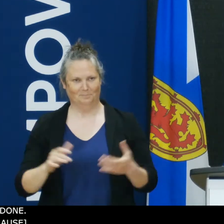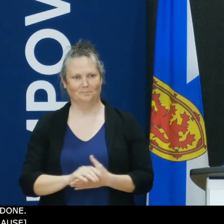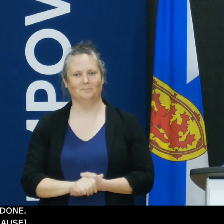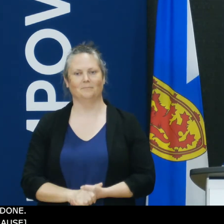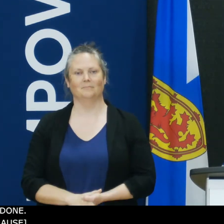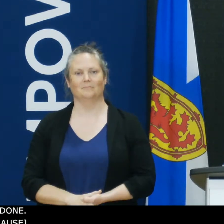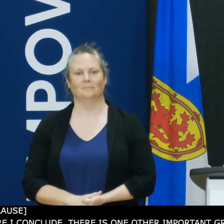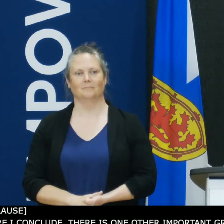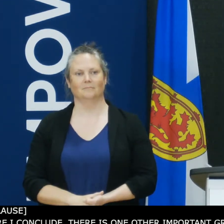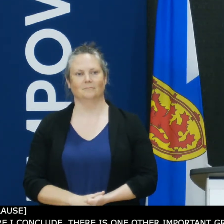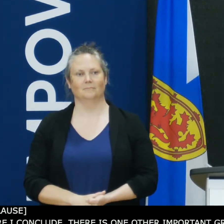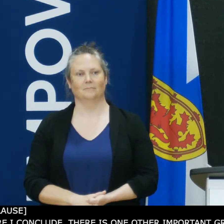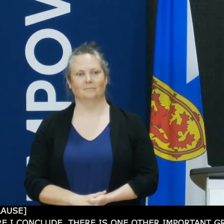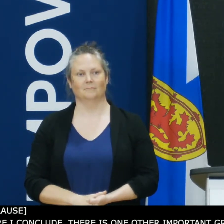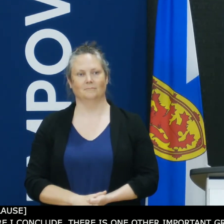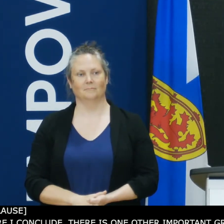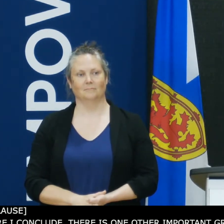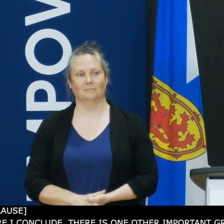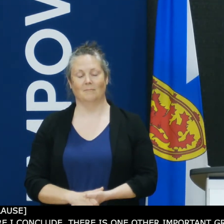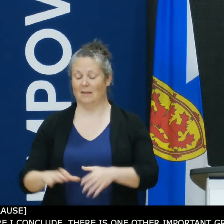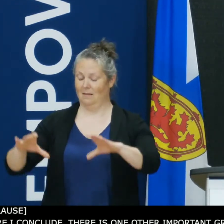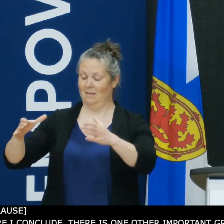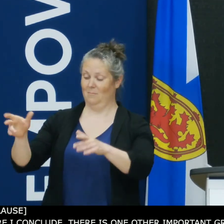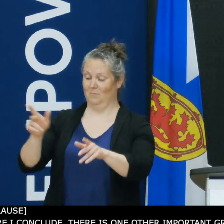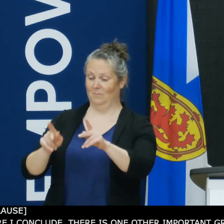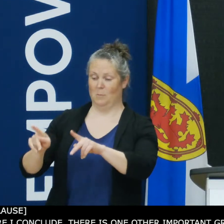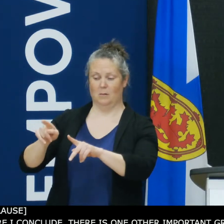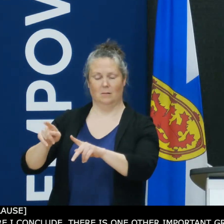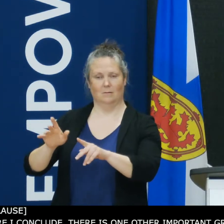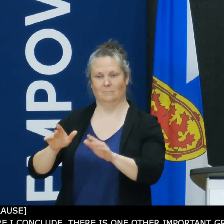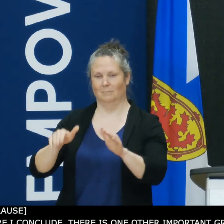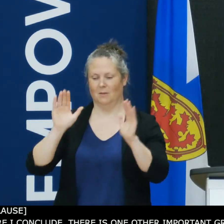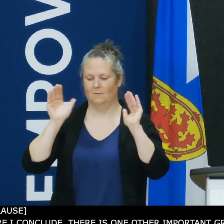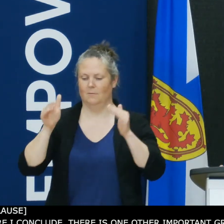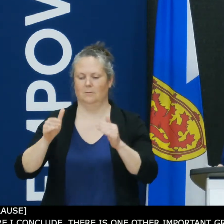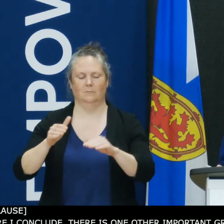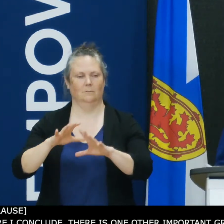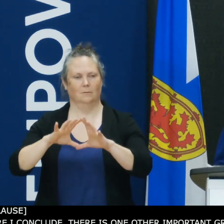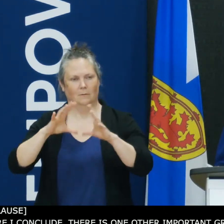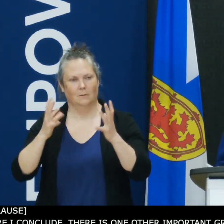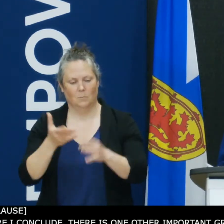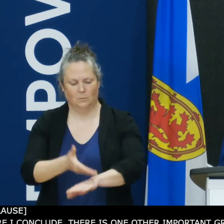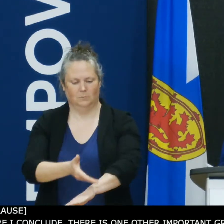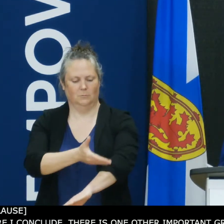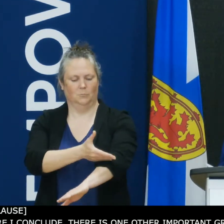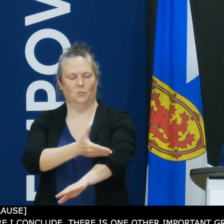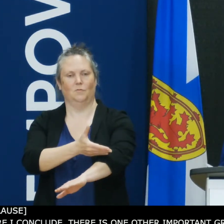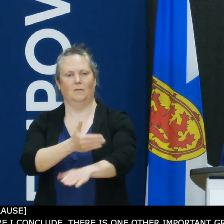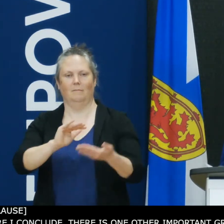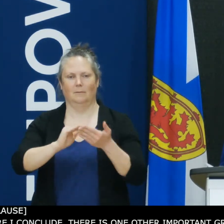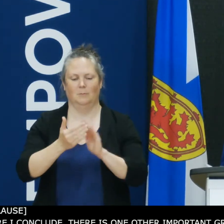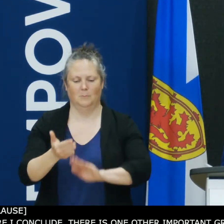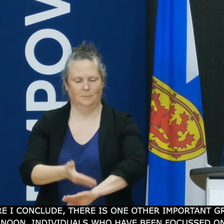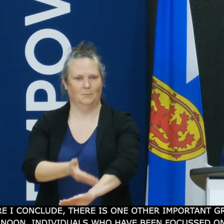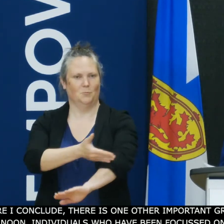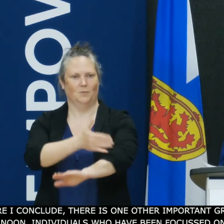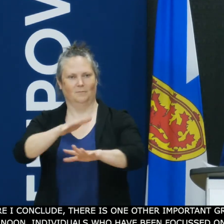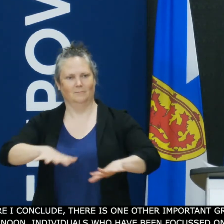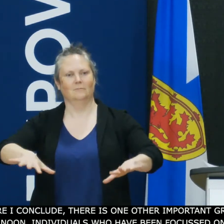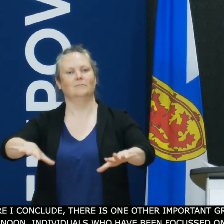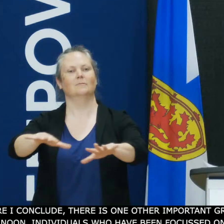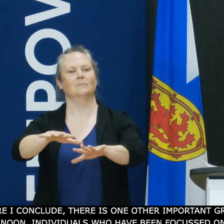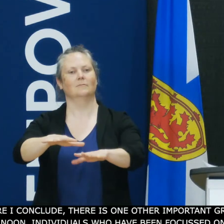who have been focused on helping to make the world a better place for those around them. You see,